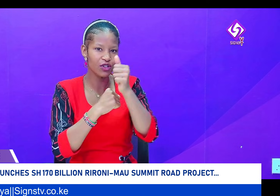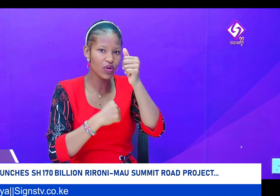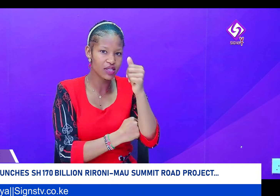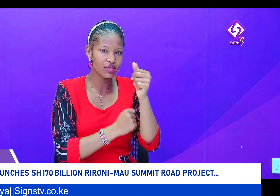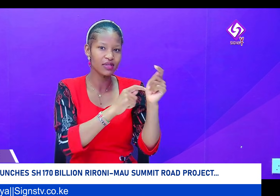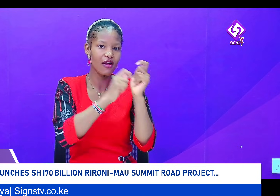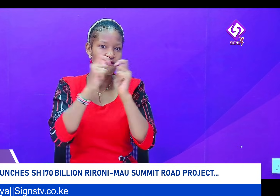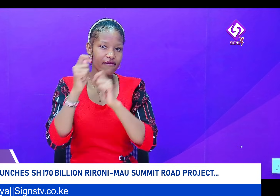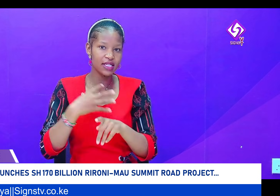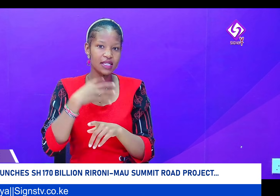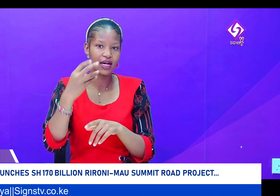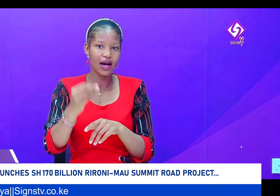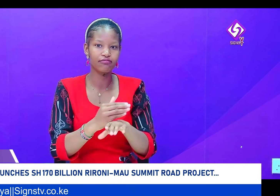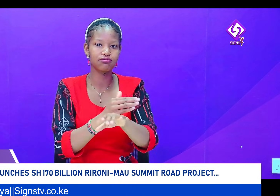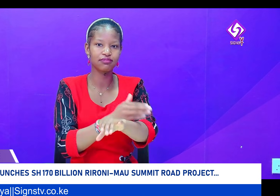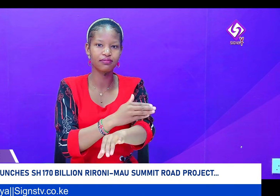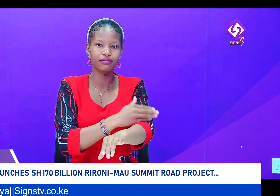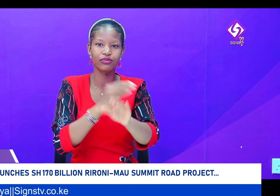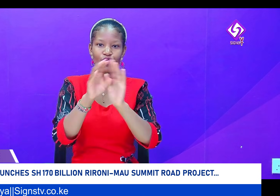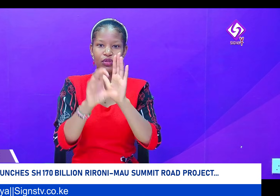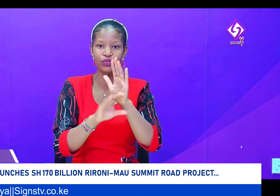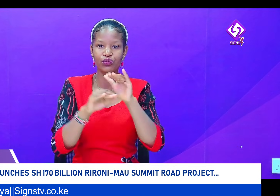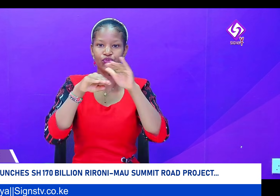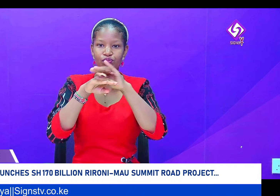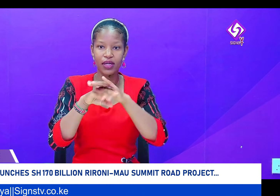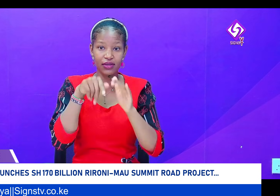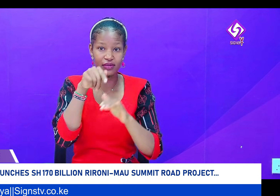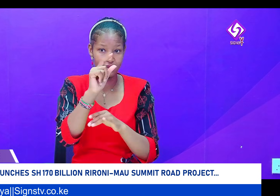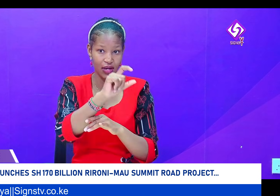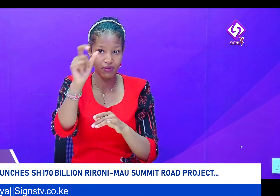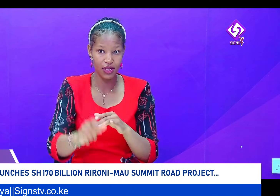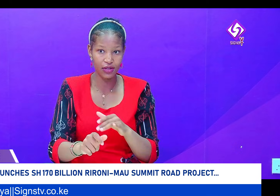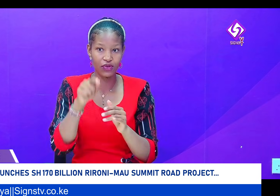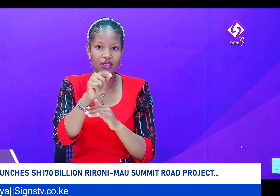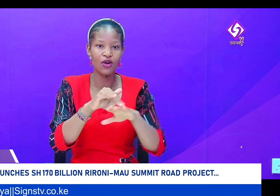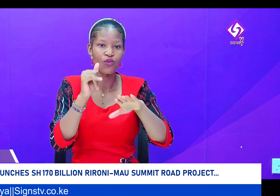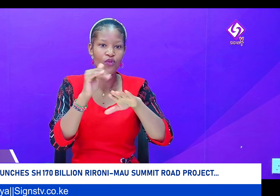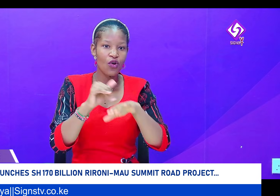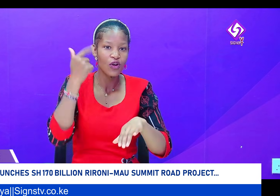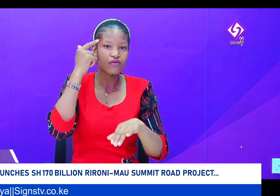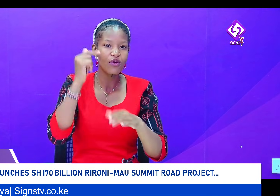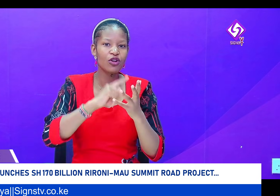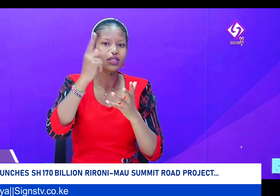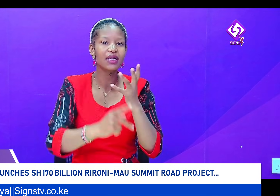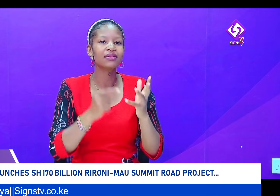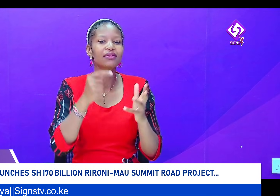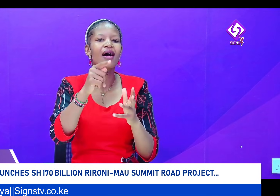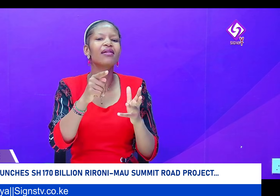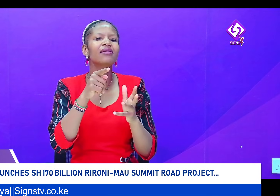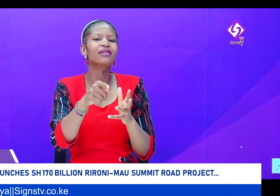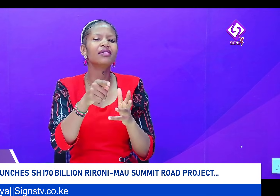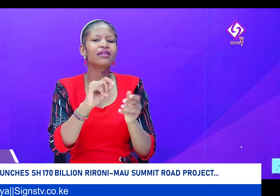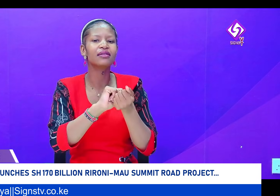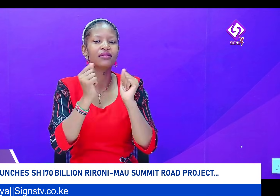improve connectivity across the region. He called the project a game changer for Kenya's